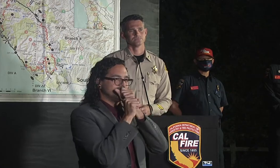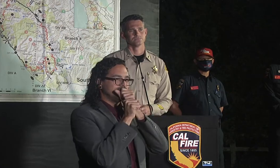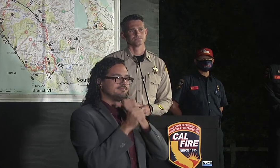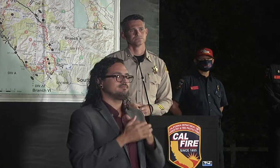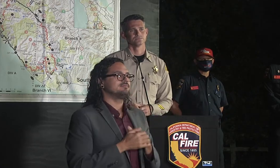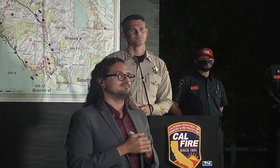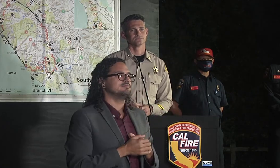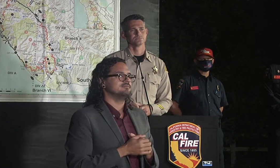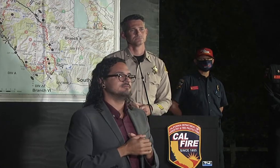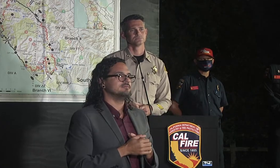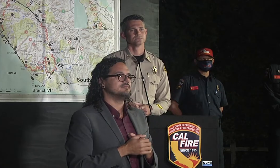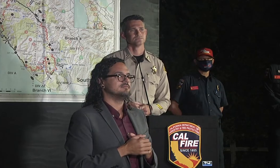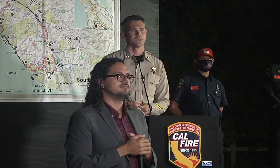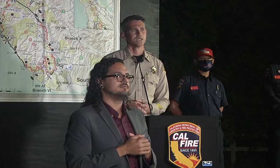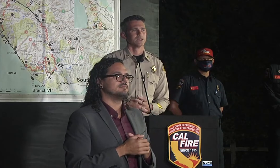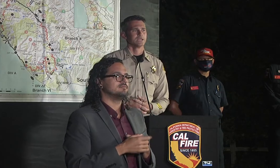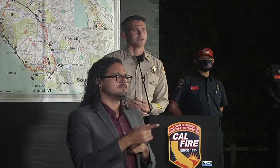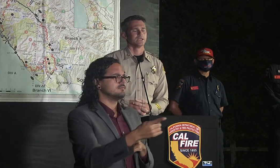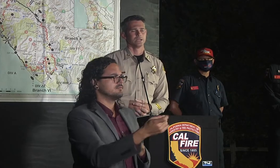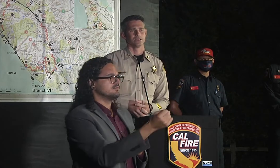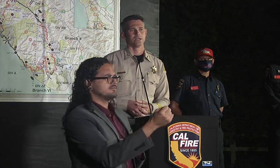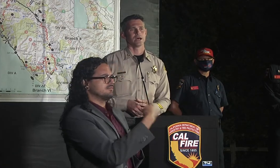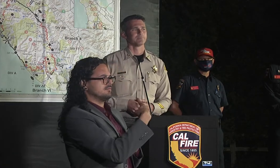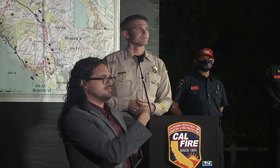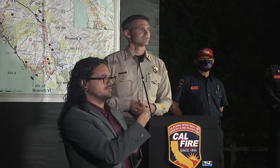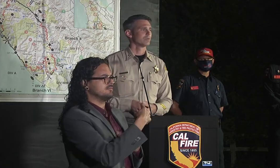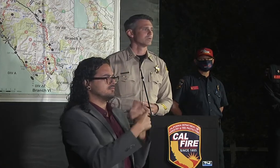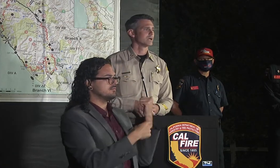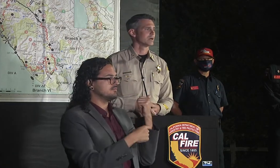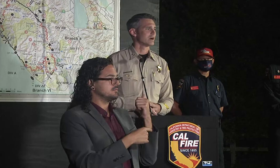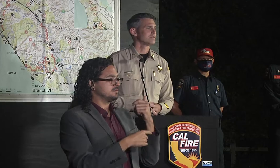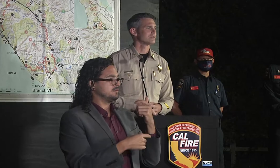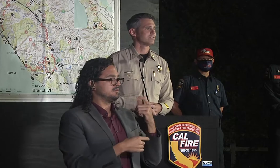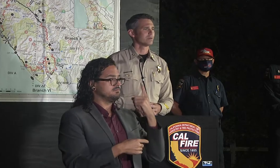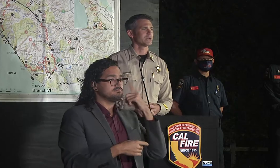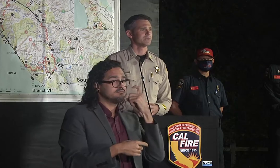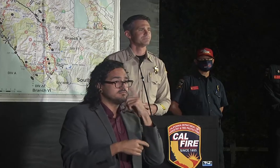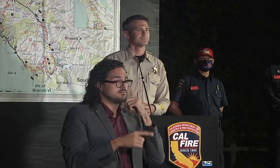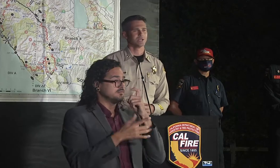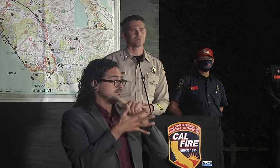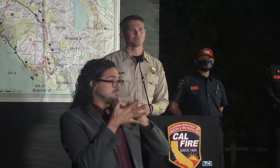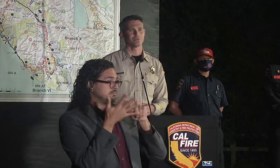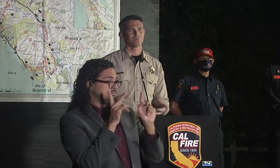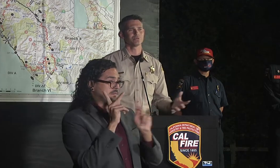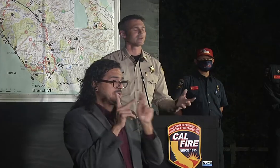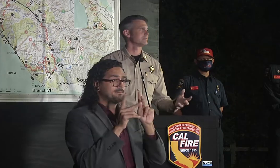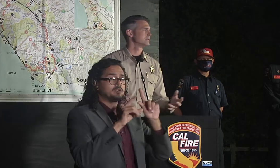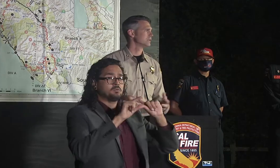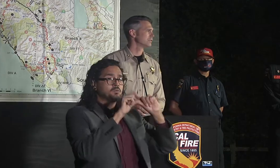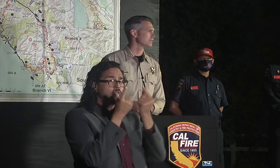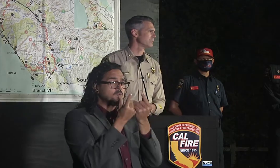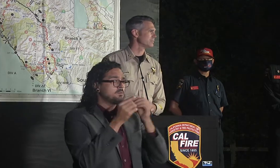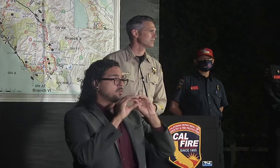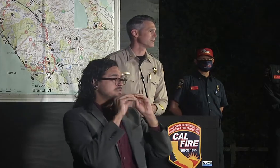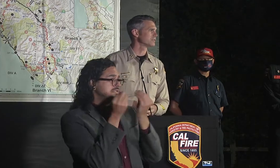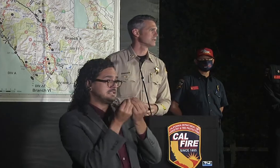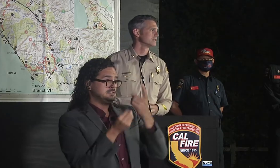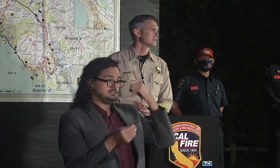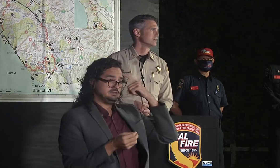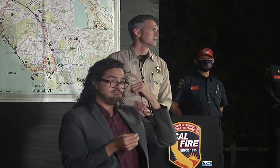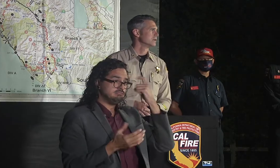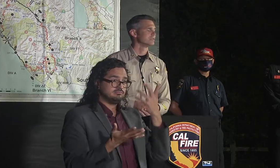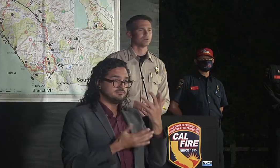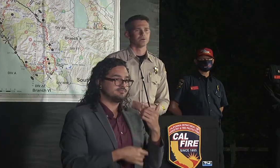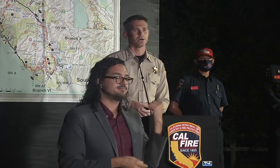particular person or persons at this point, or you can? Yeah, so obviously somebody built that, and so somebody possessed